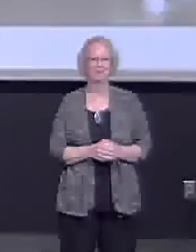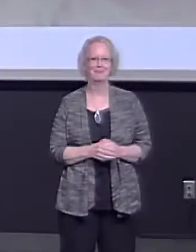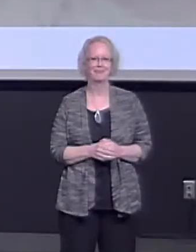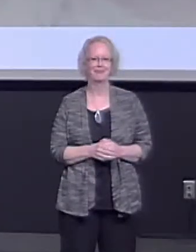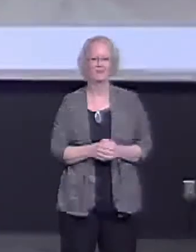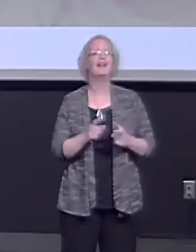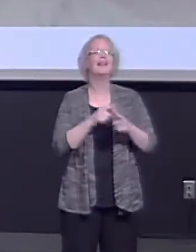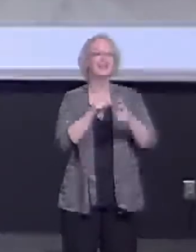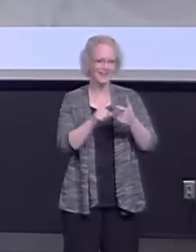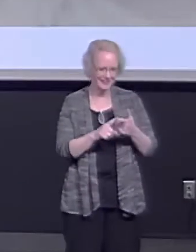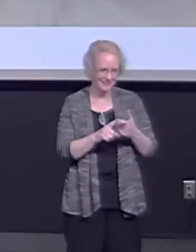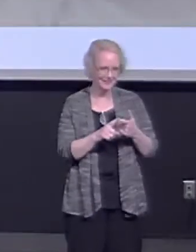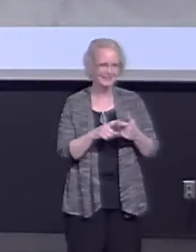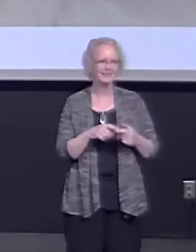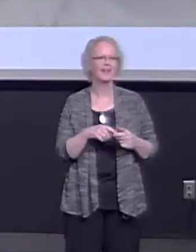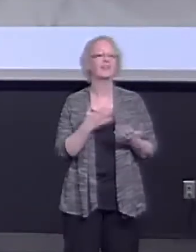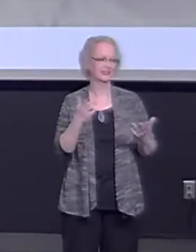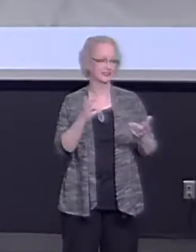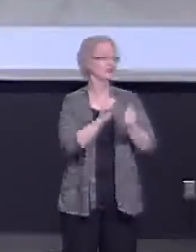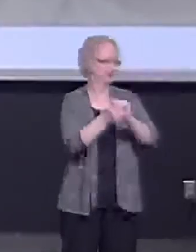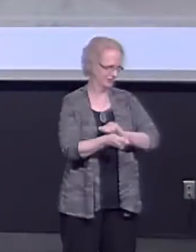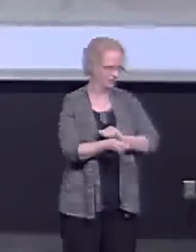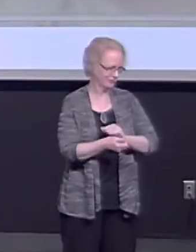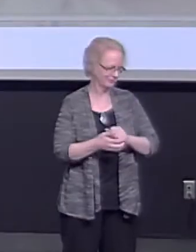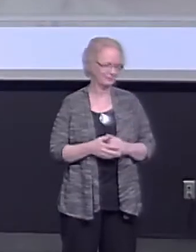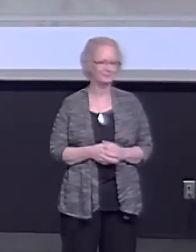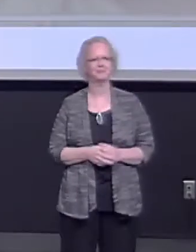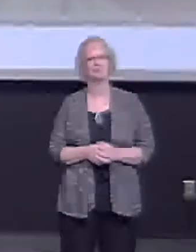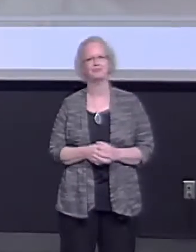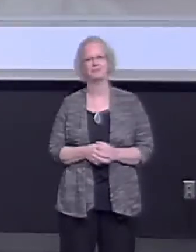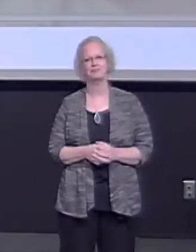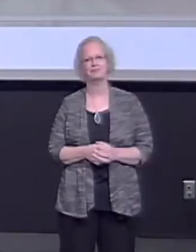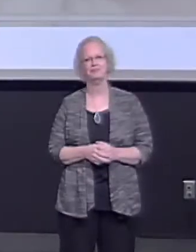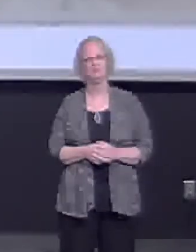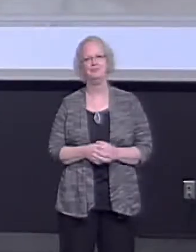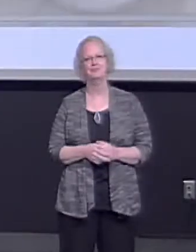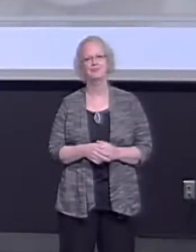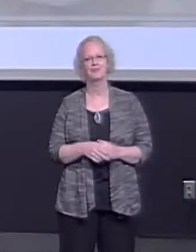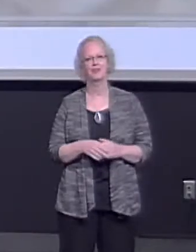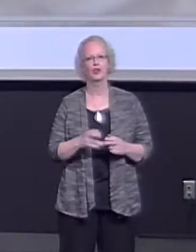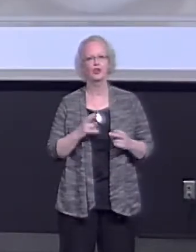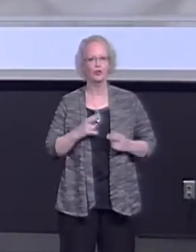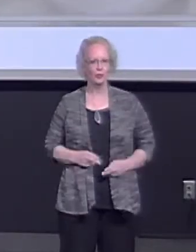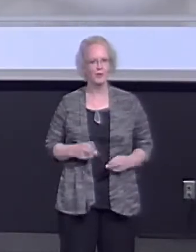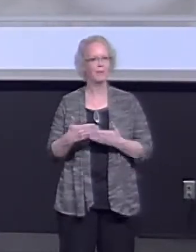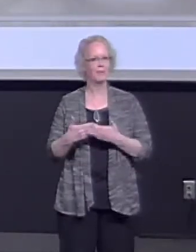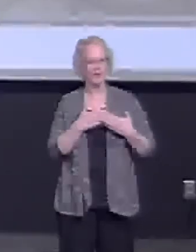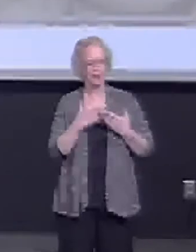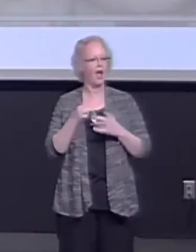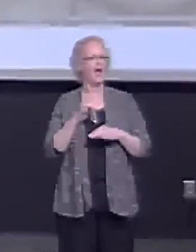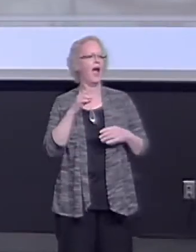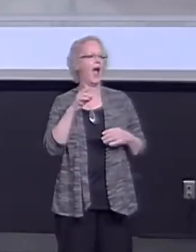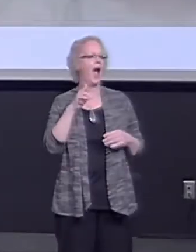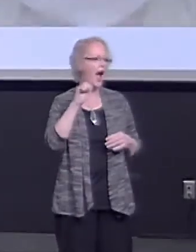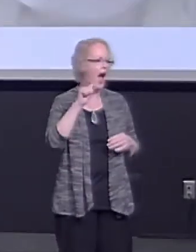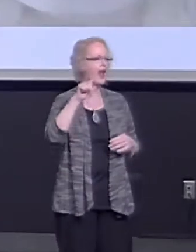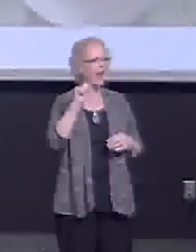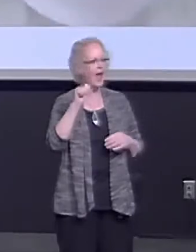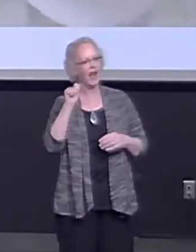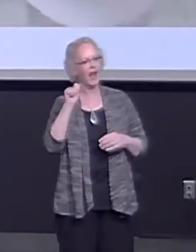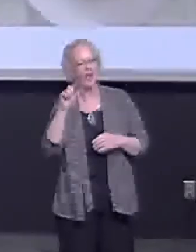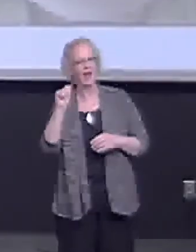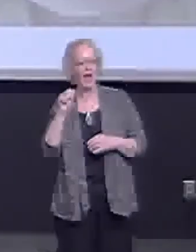But then it begins to change. At some point, the human babies are beginning to babble. This is